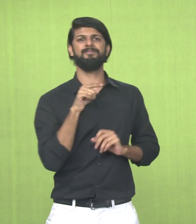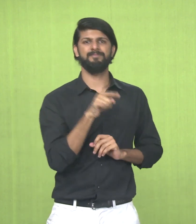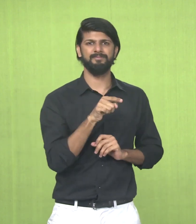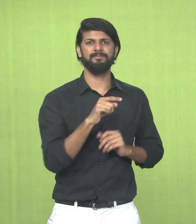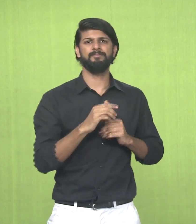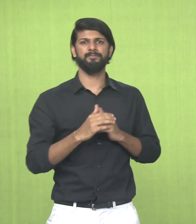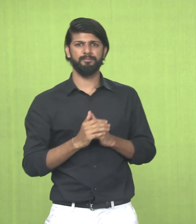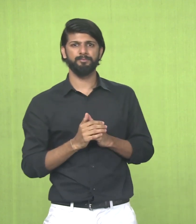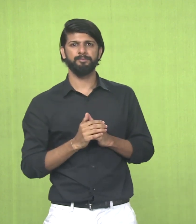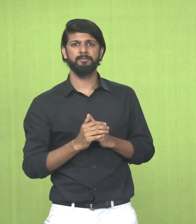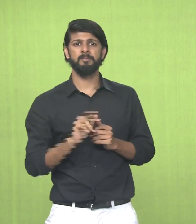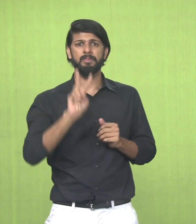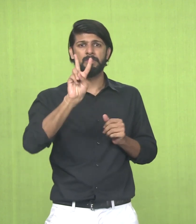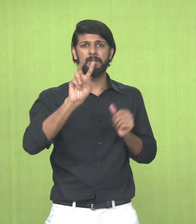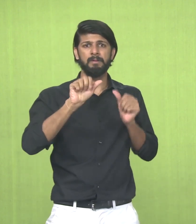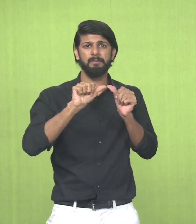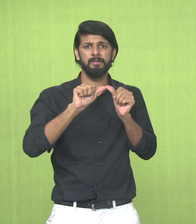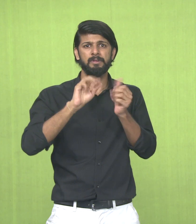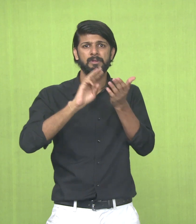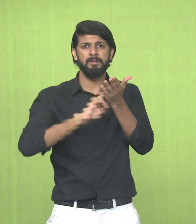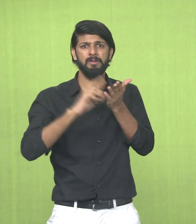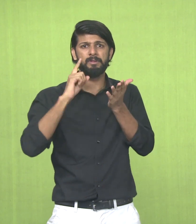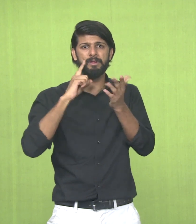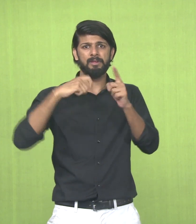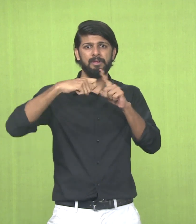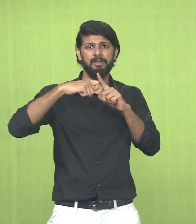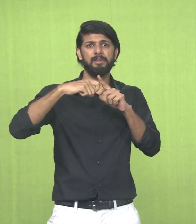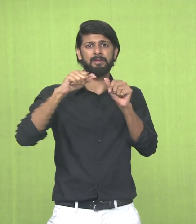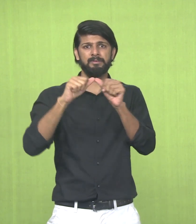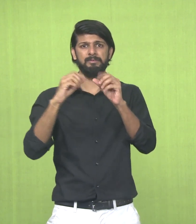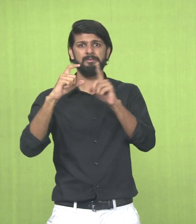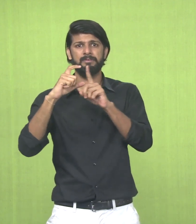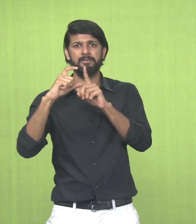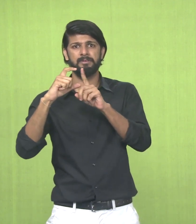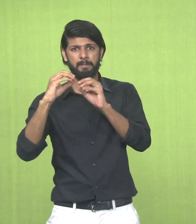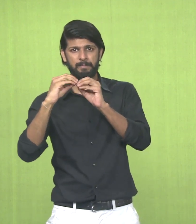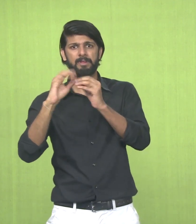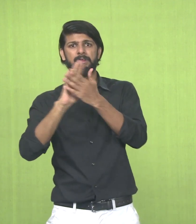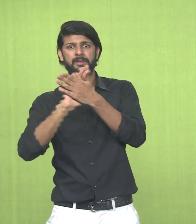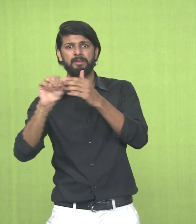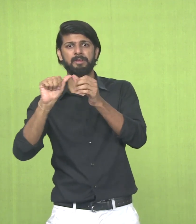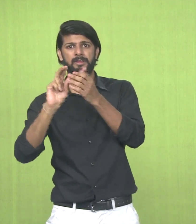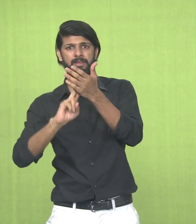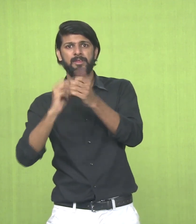you would like the painting, you would like the art. And the last is Varnika Bhanga,